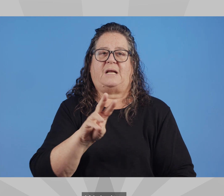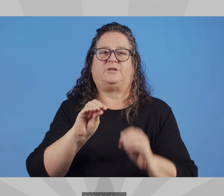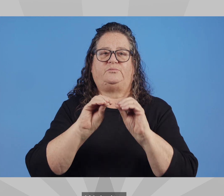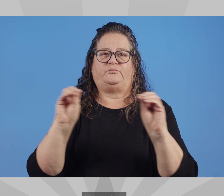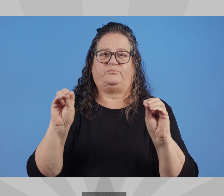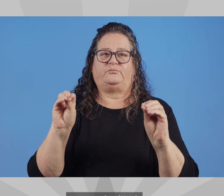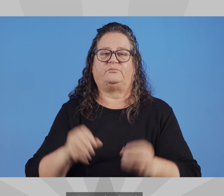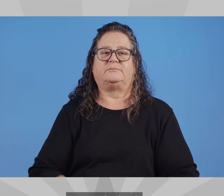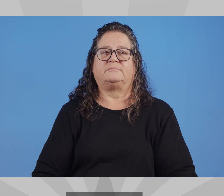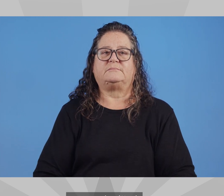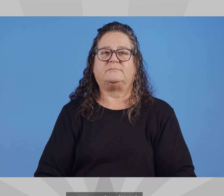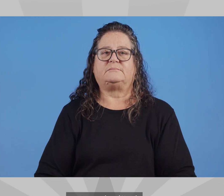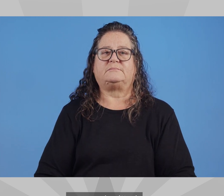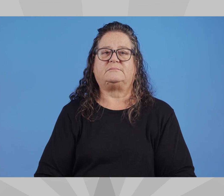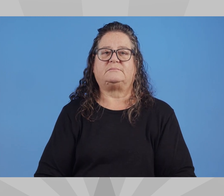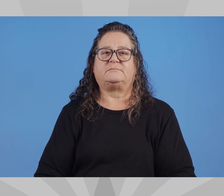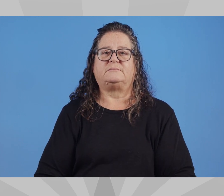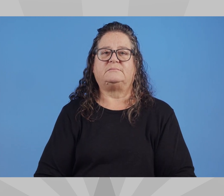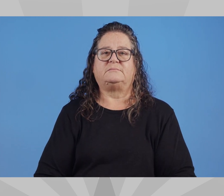Website, none submitted.